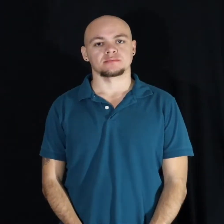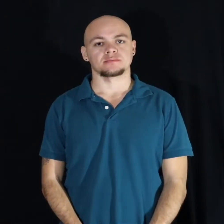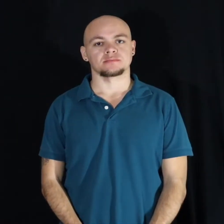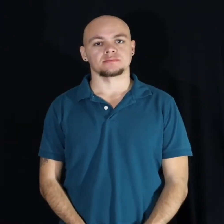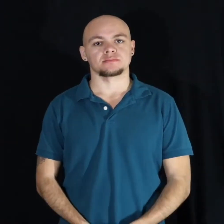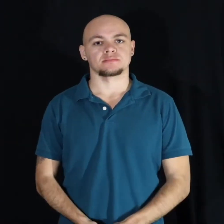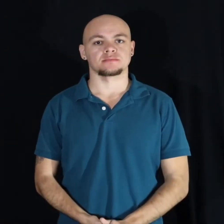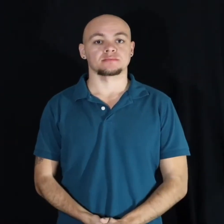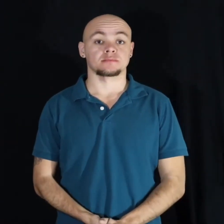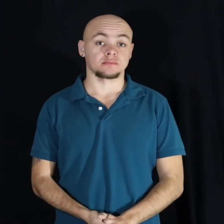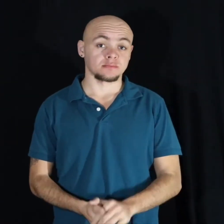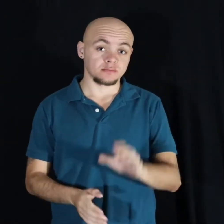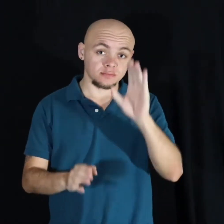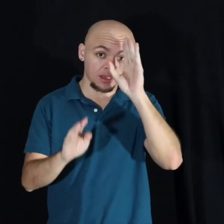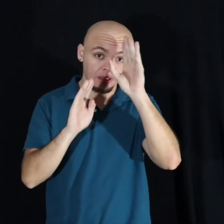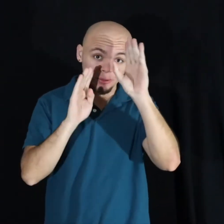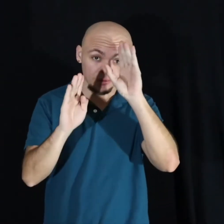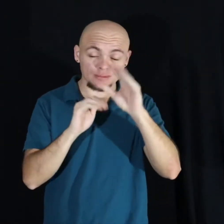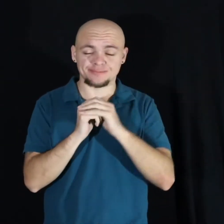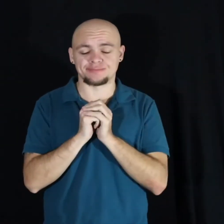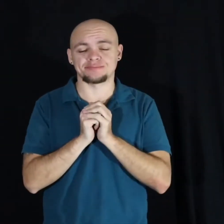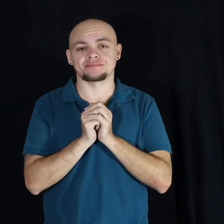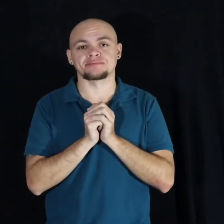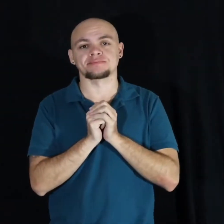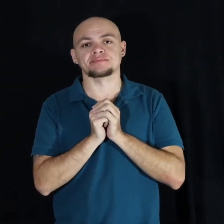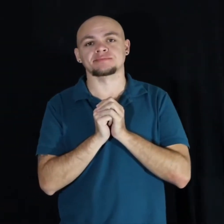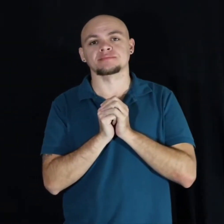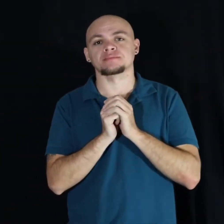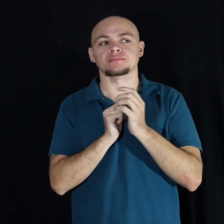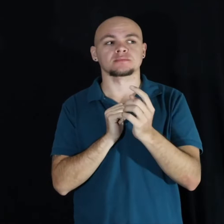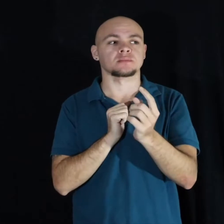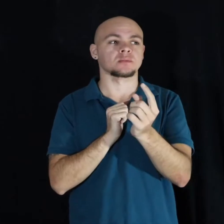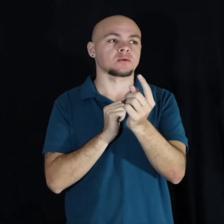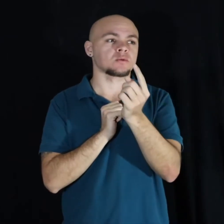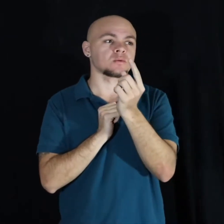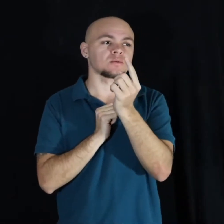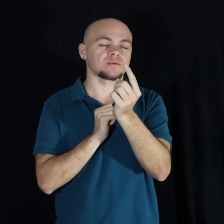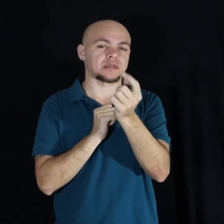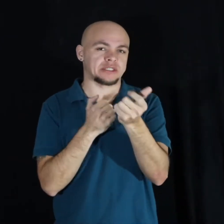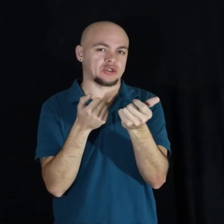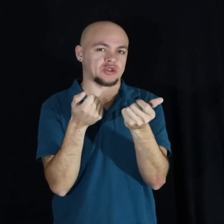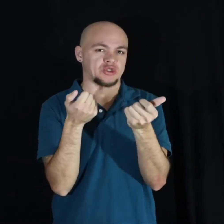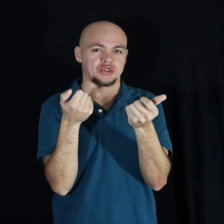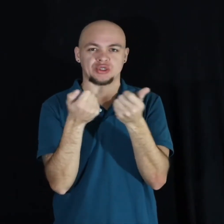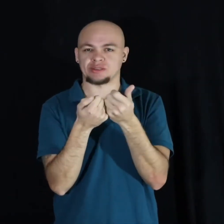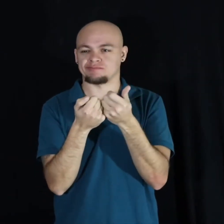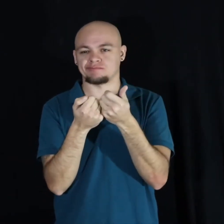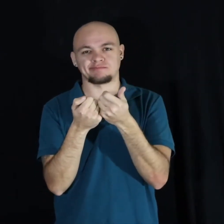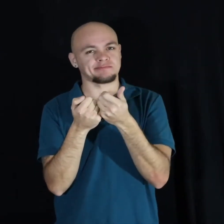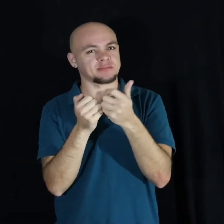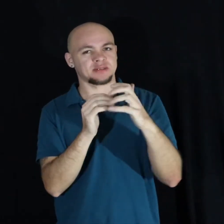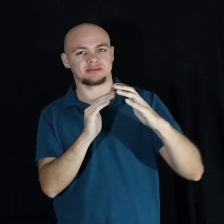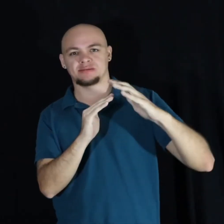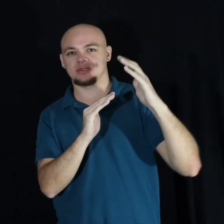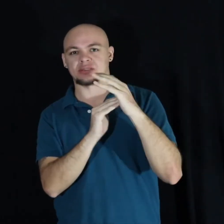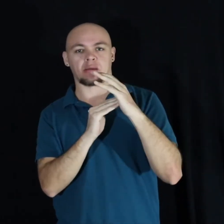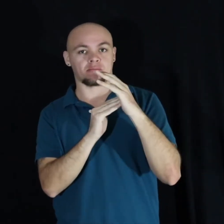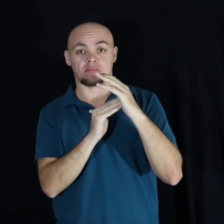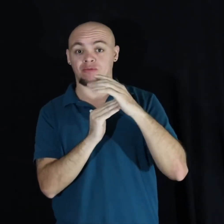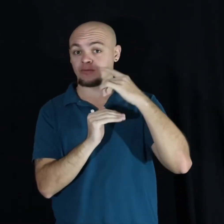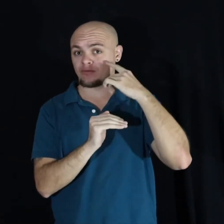Hello to all of you. One of the greatest challenges for all young people all over the